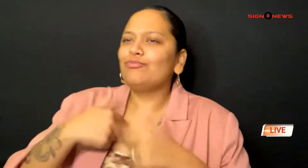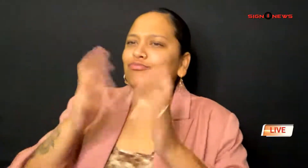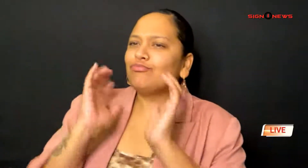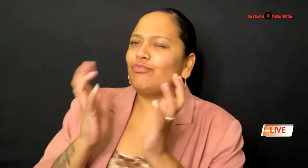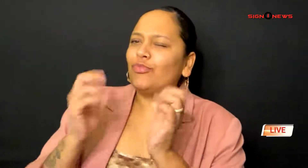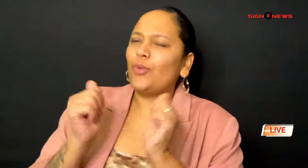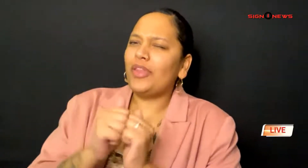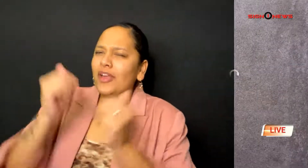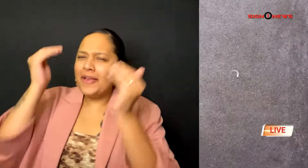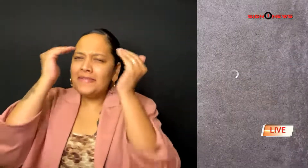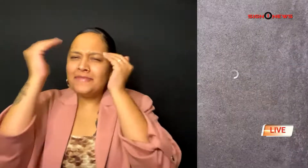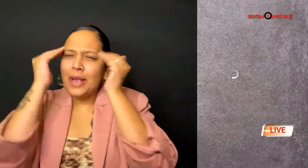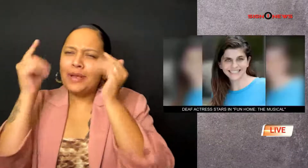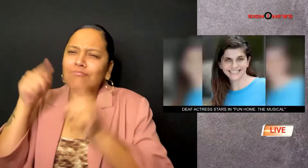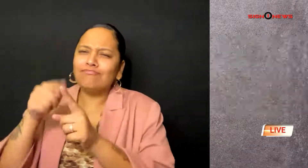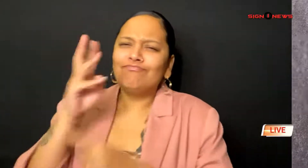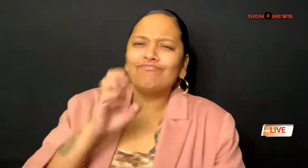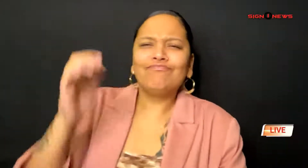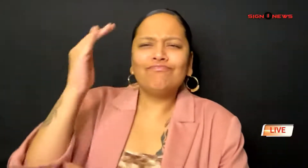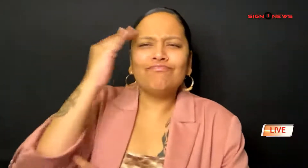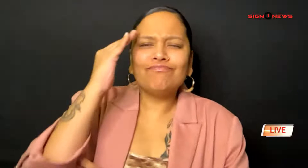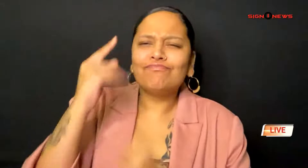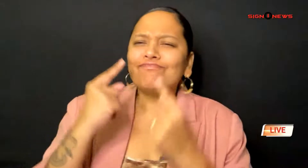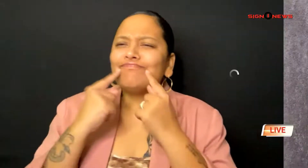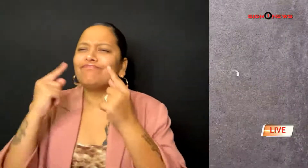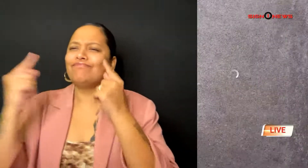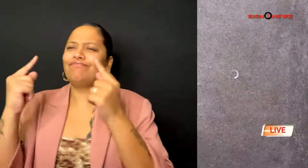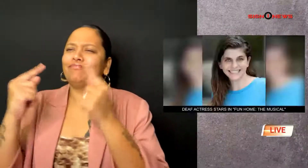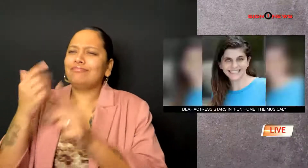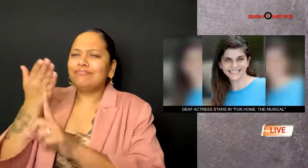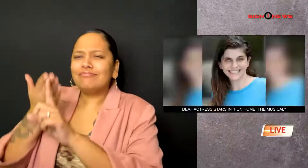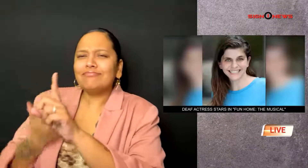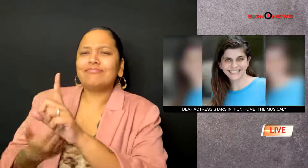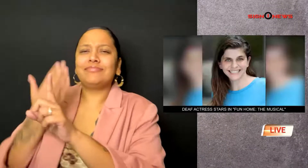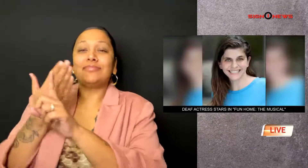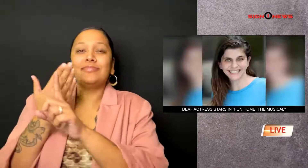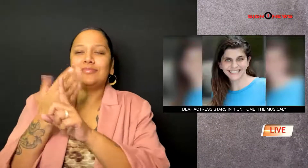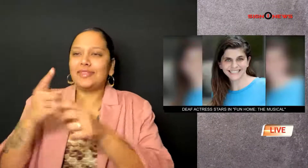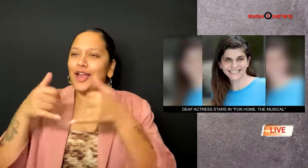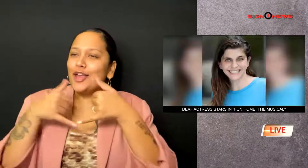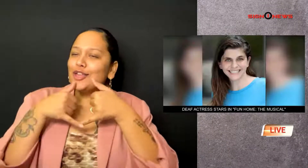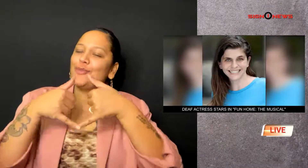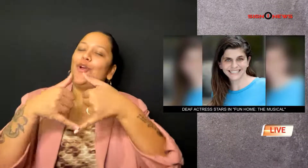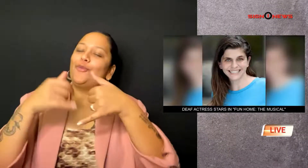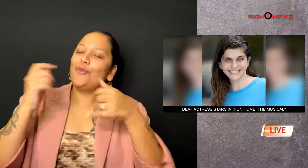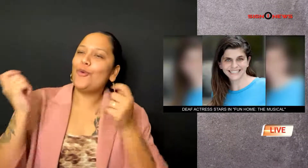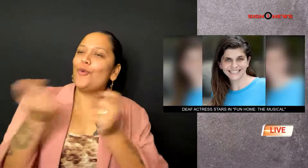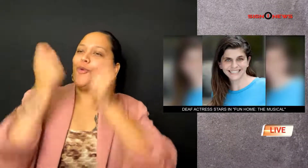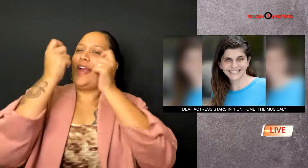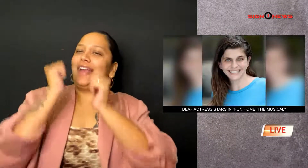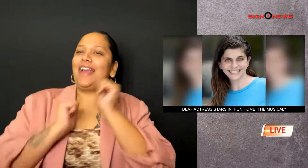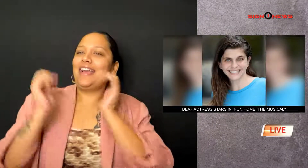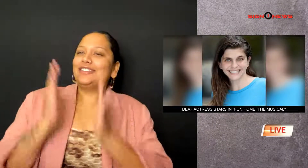Today, we chat with a familiar guest, award-winning actress,